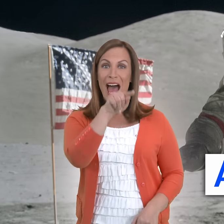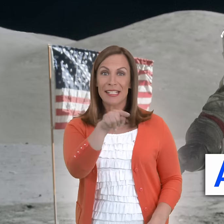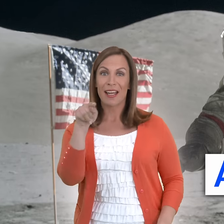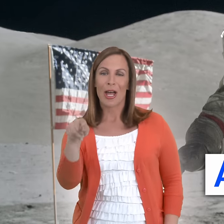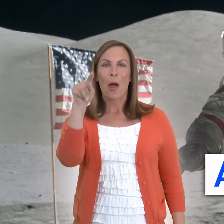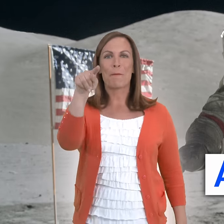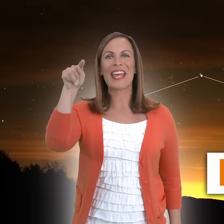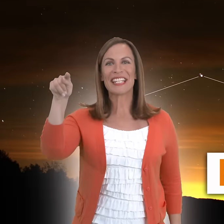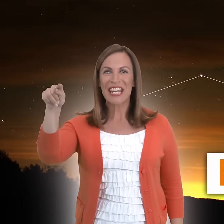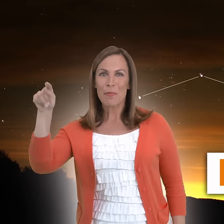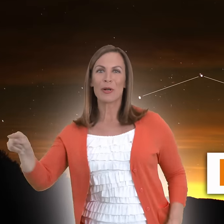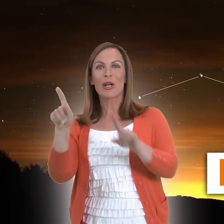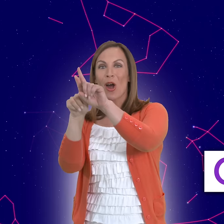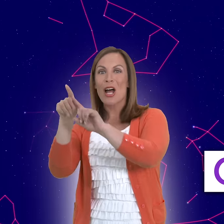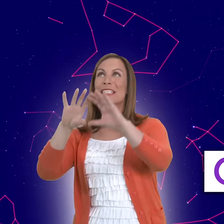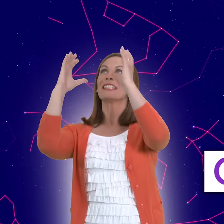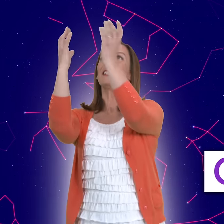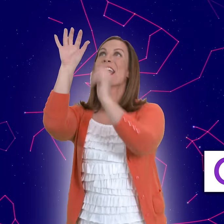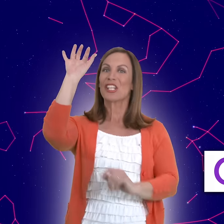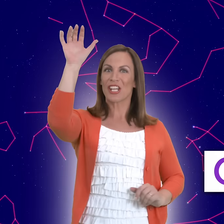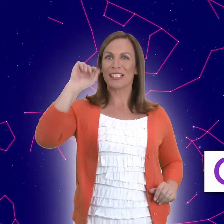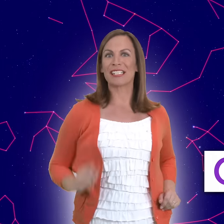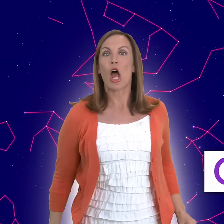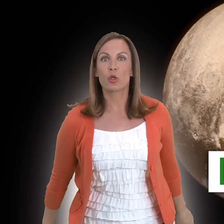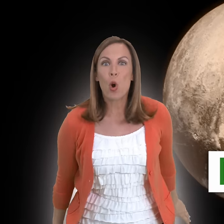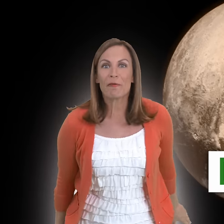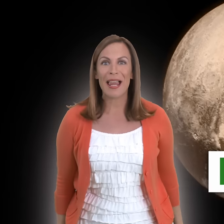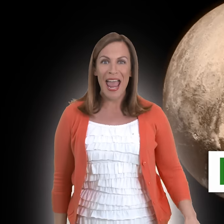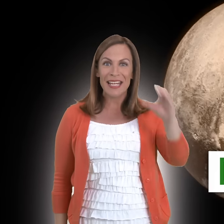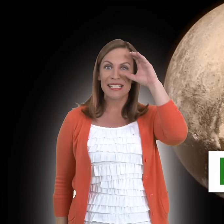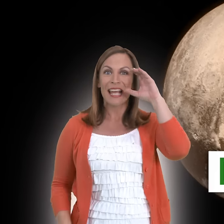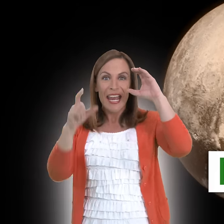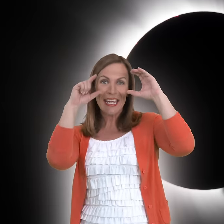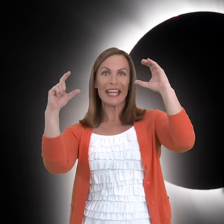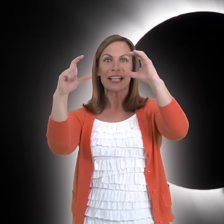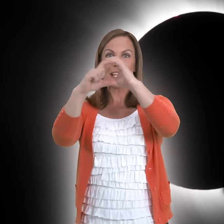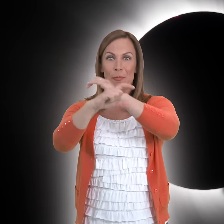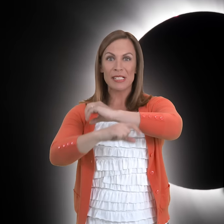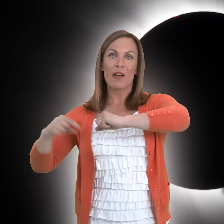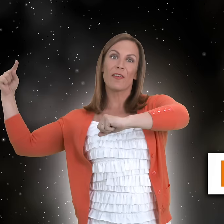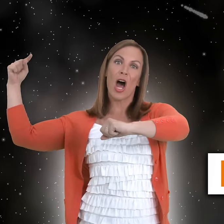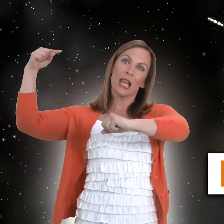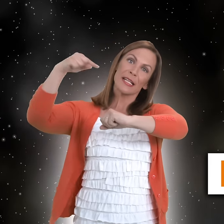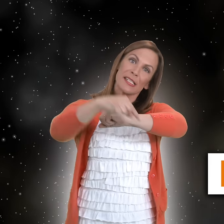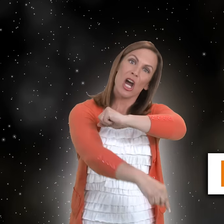Astronaut, Big Dipper, constellations, dwarf planets, eclipse, falling